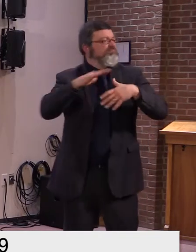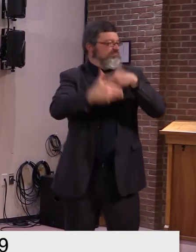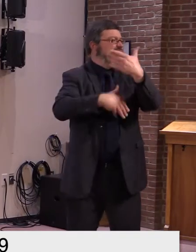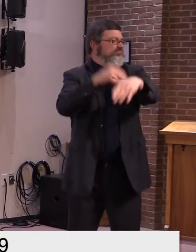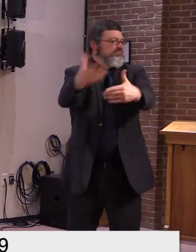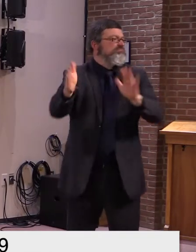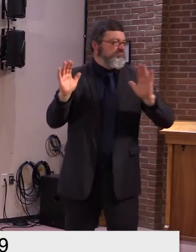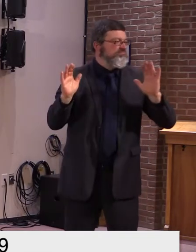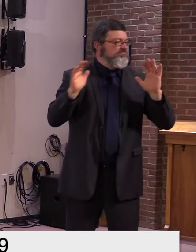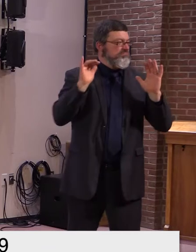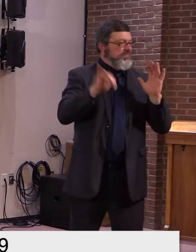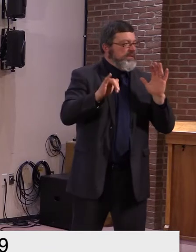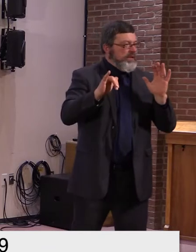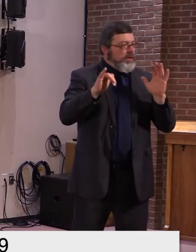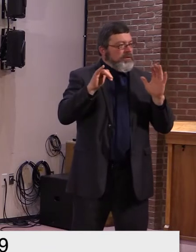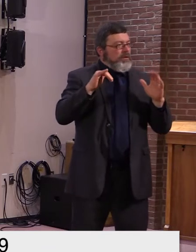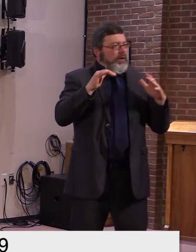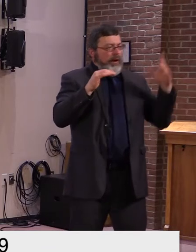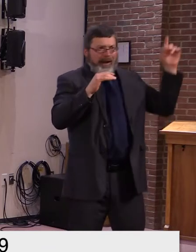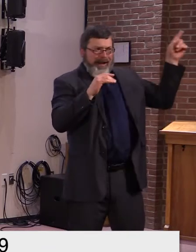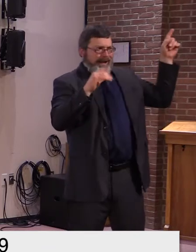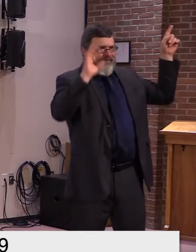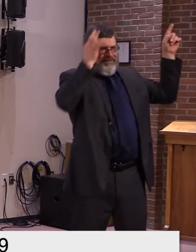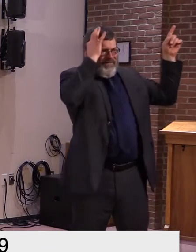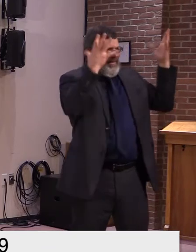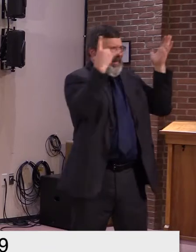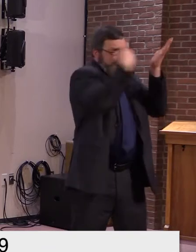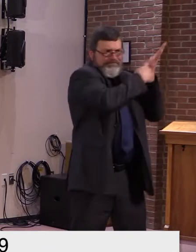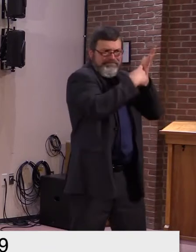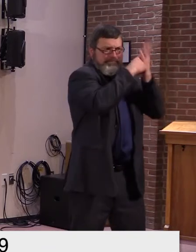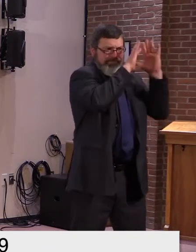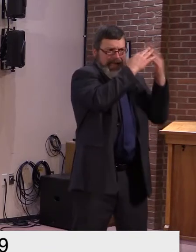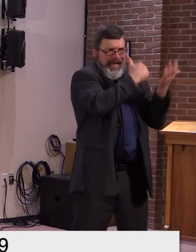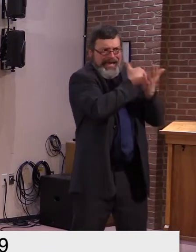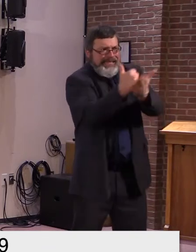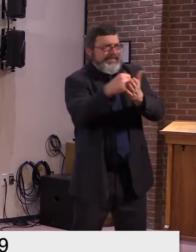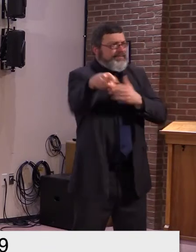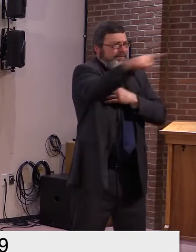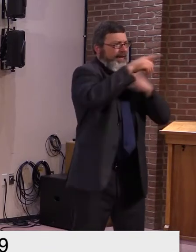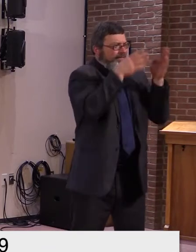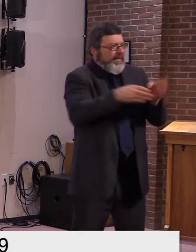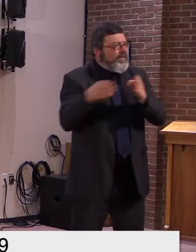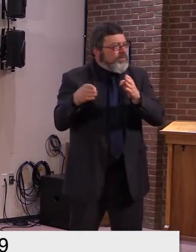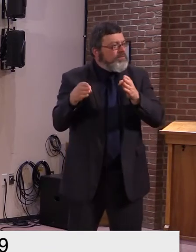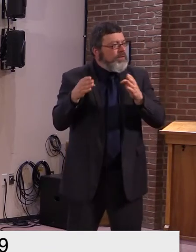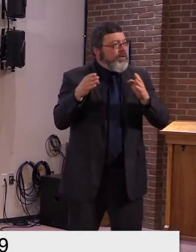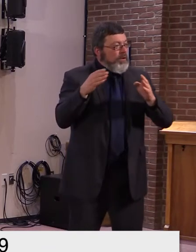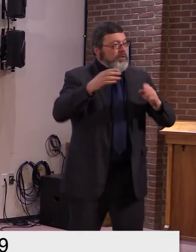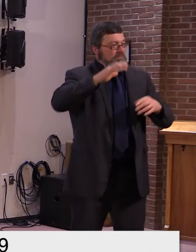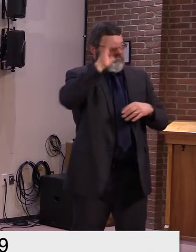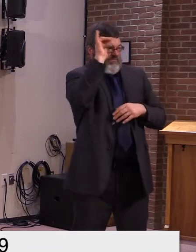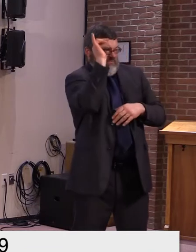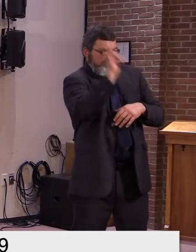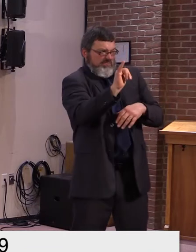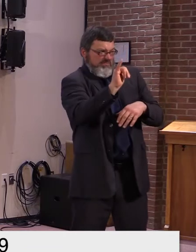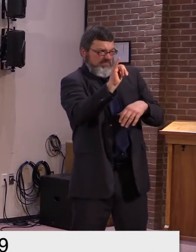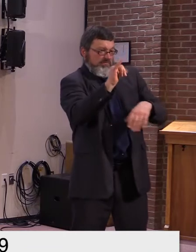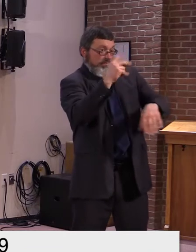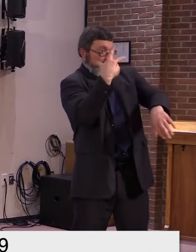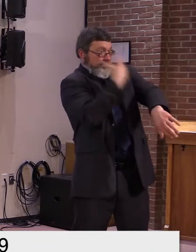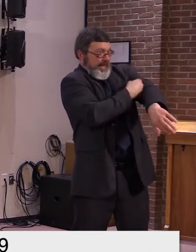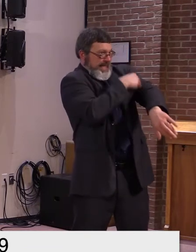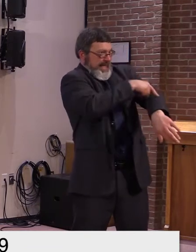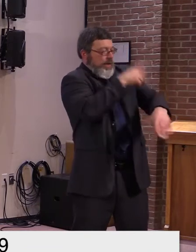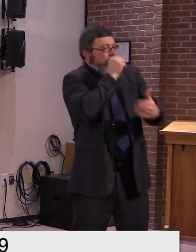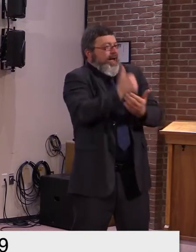that folks and businesses, now that the end is in sight with the vaccine, can hang on and get from here